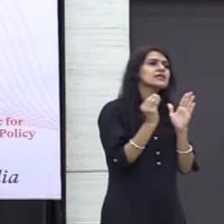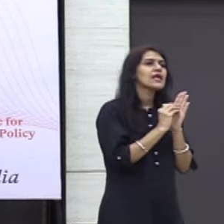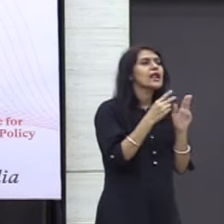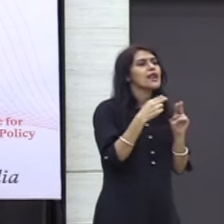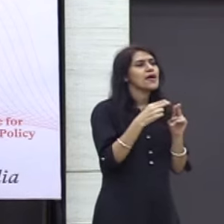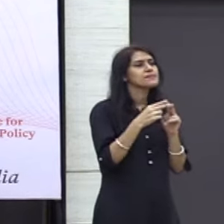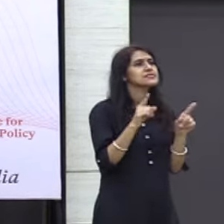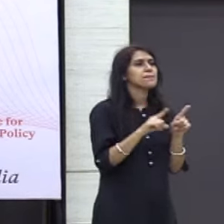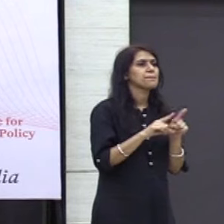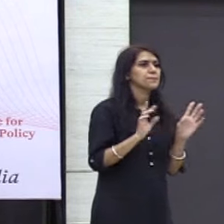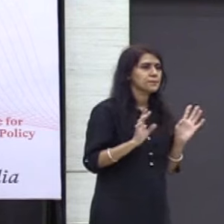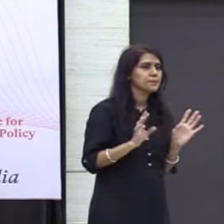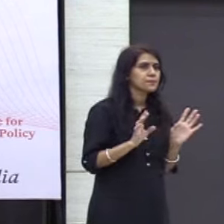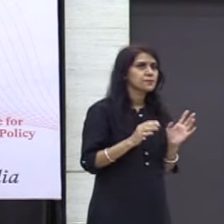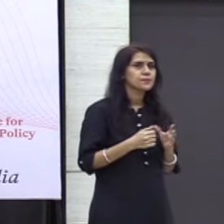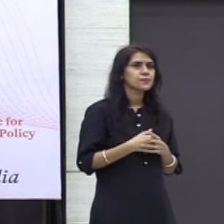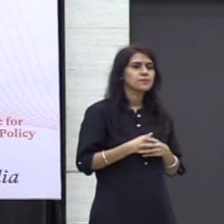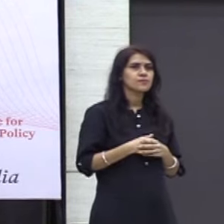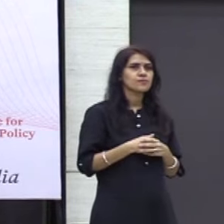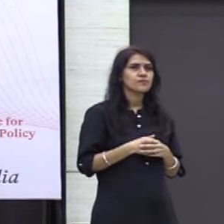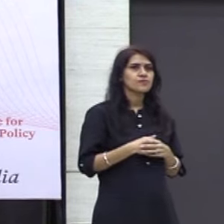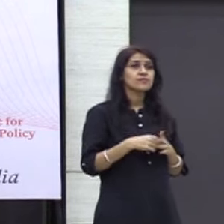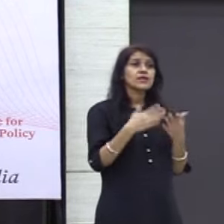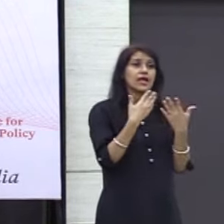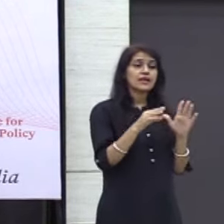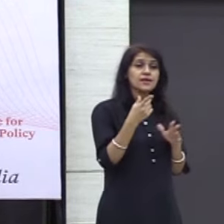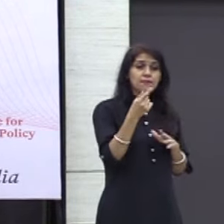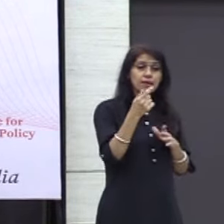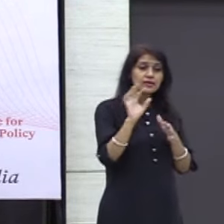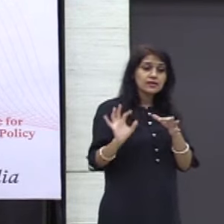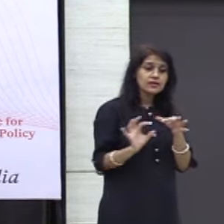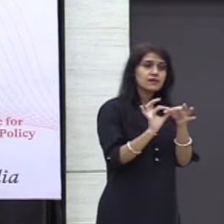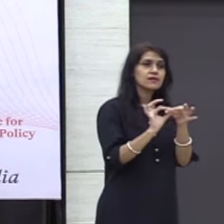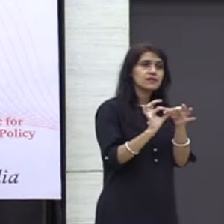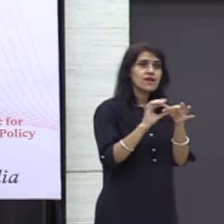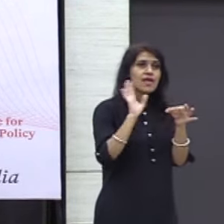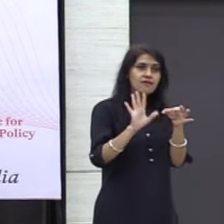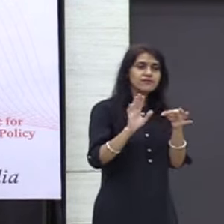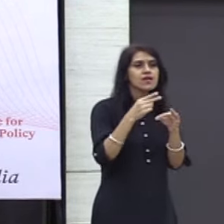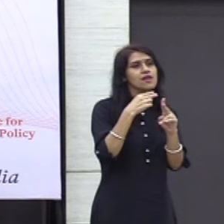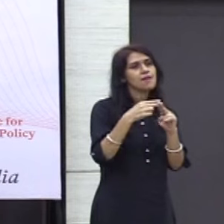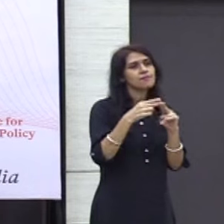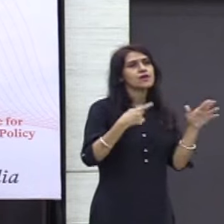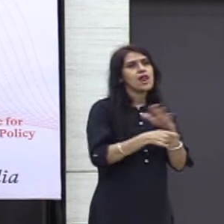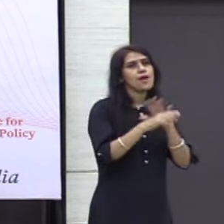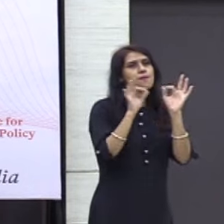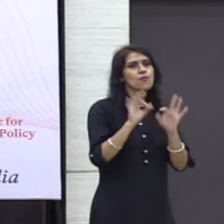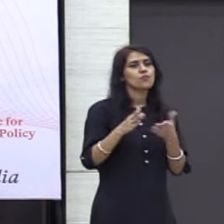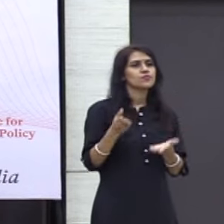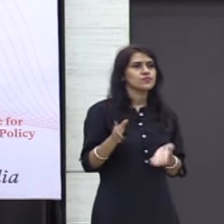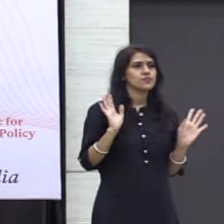Act, then any money derived from cheating are proceeds of crime.